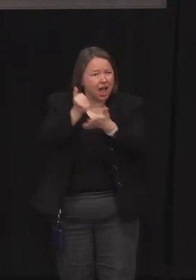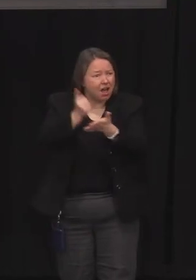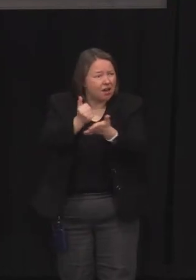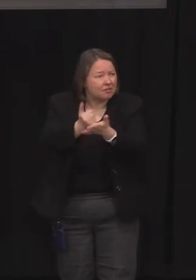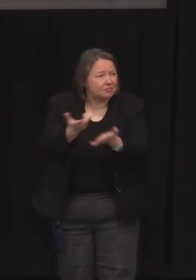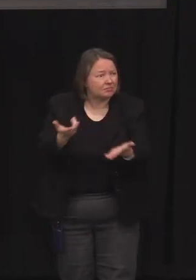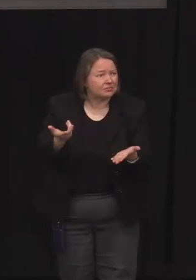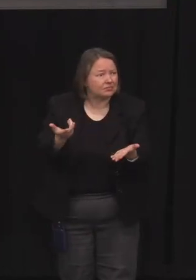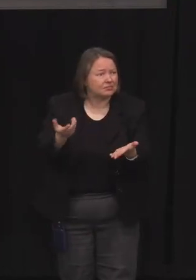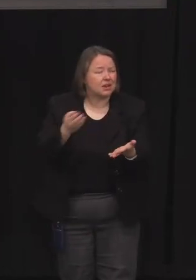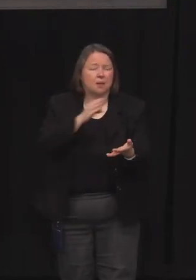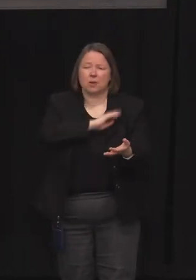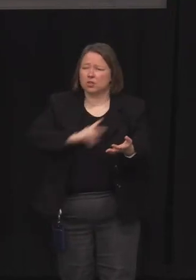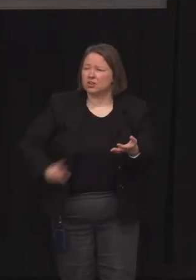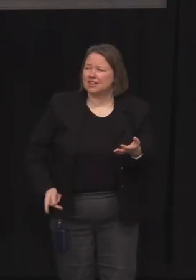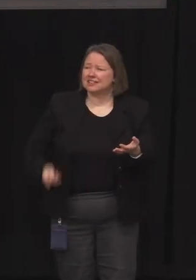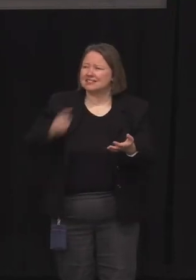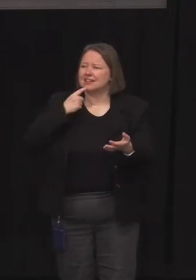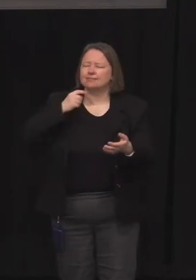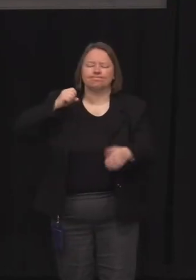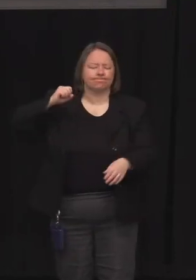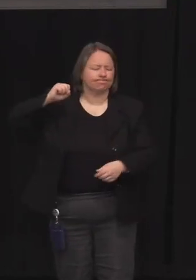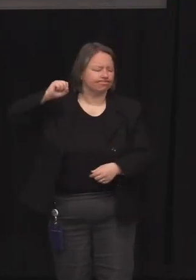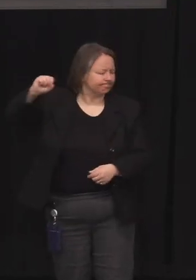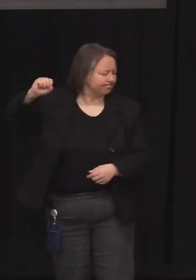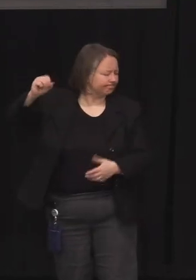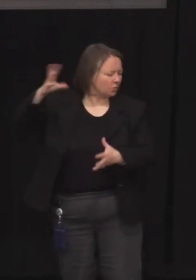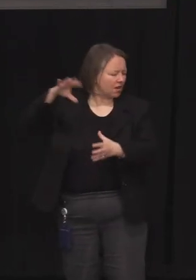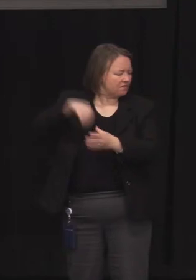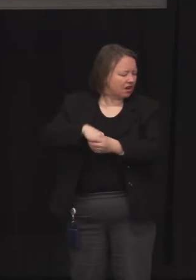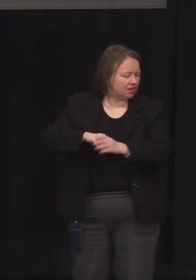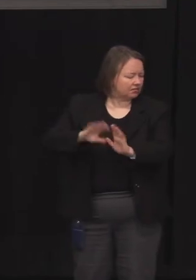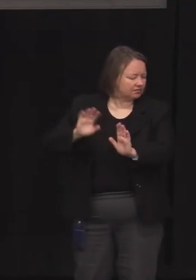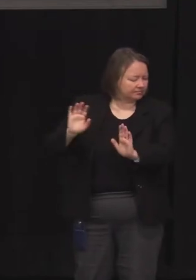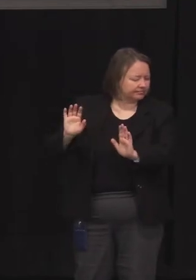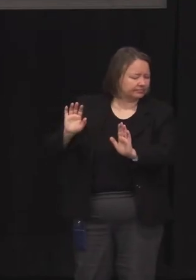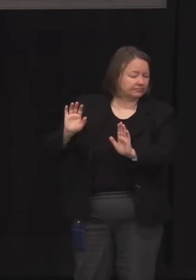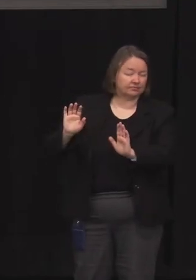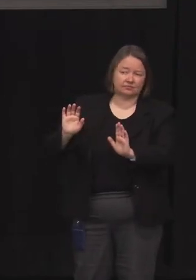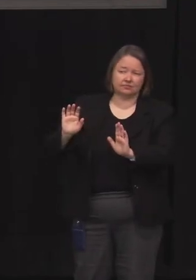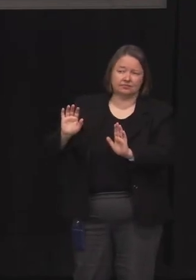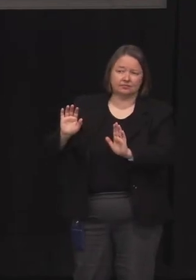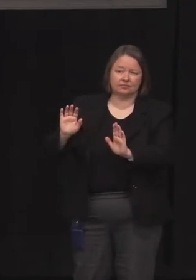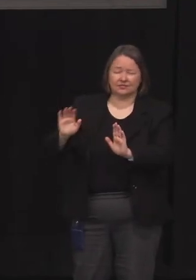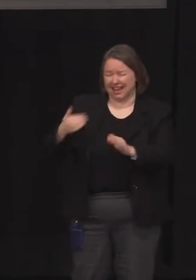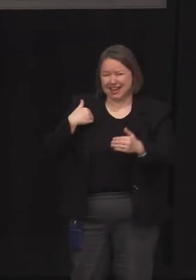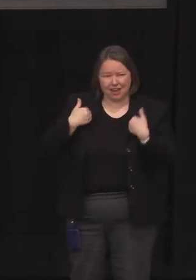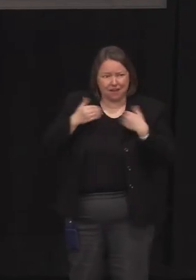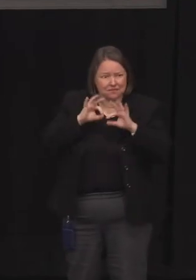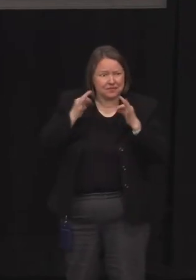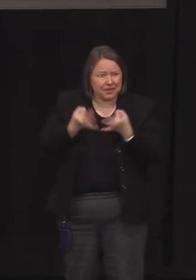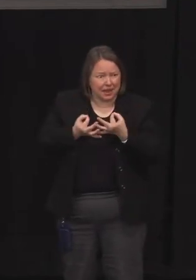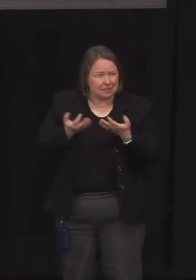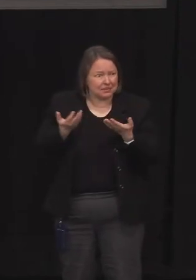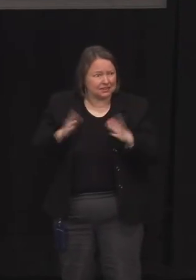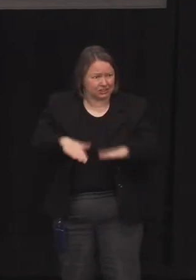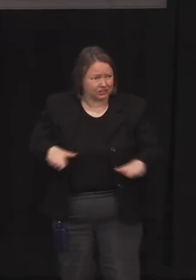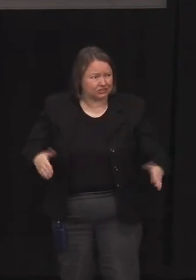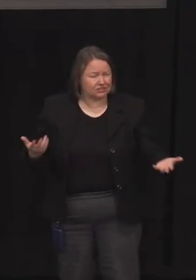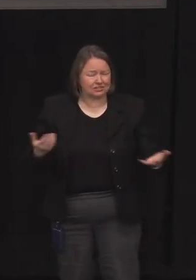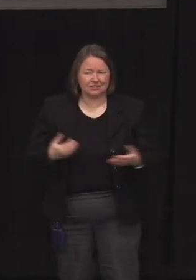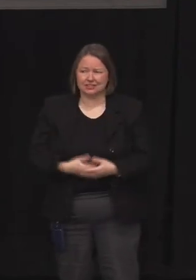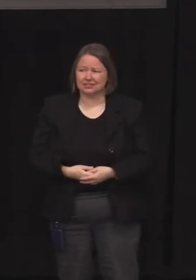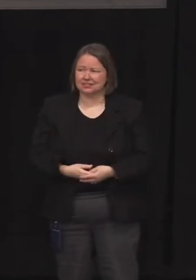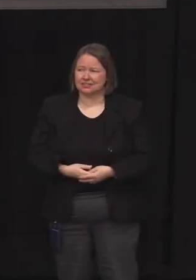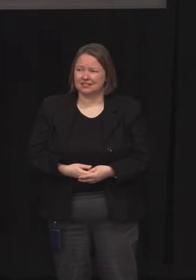King said that he was resistant to get involved. He had a young family. He